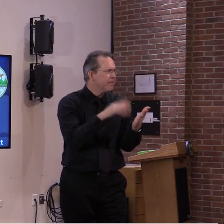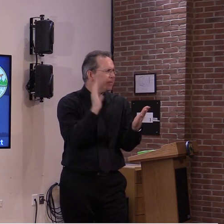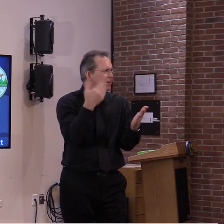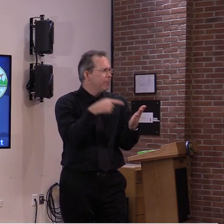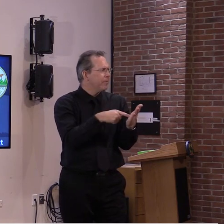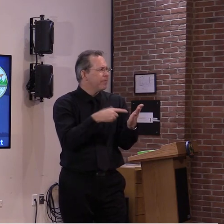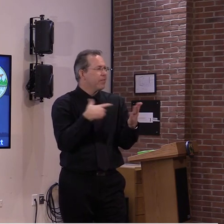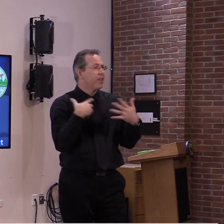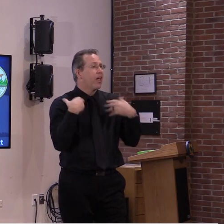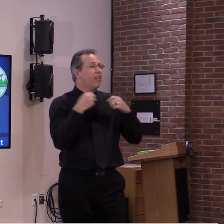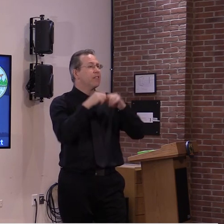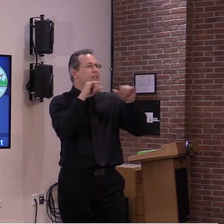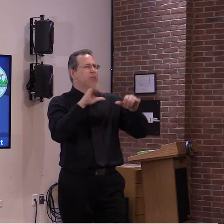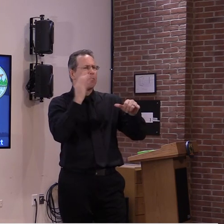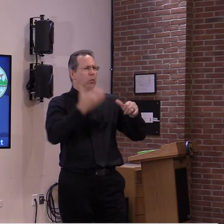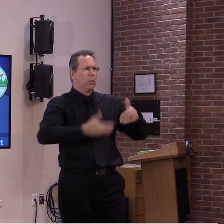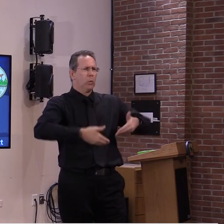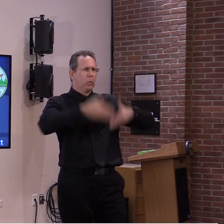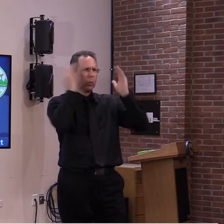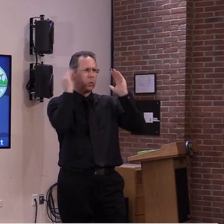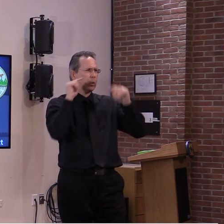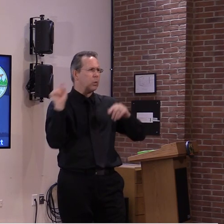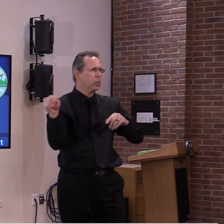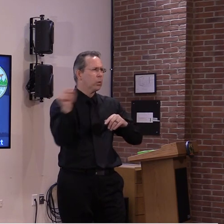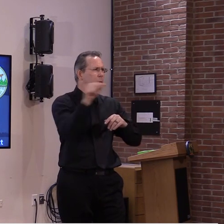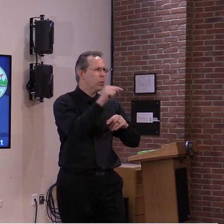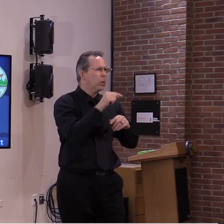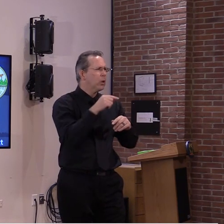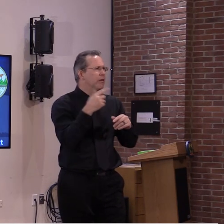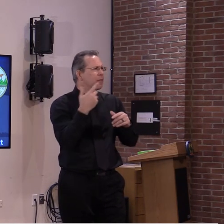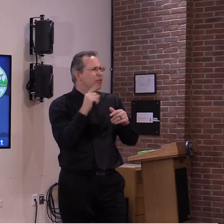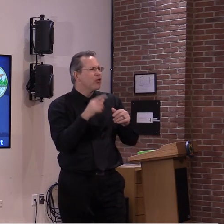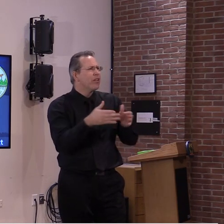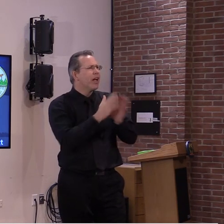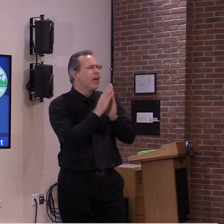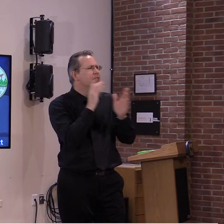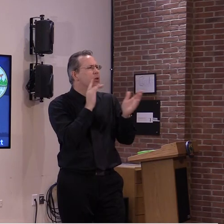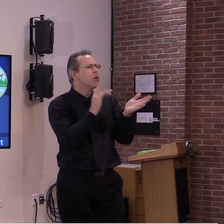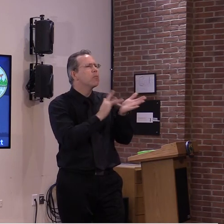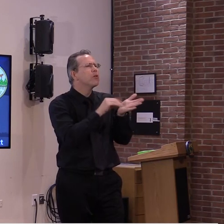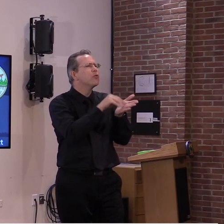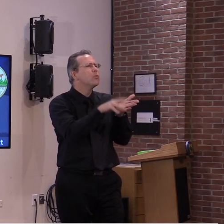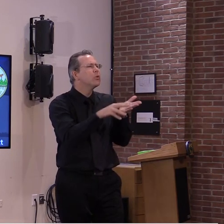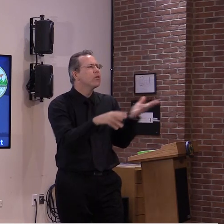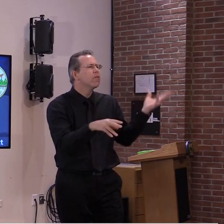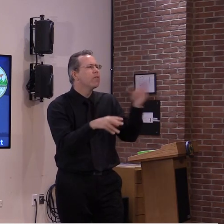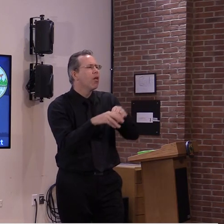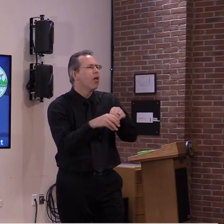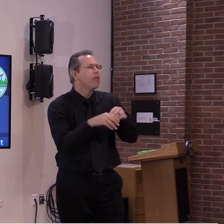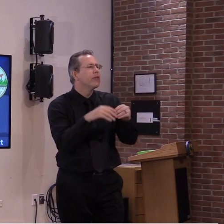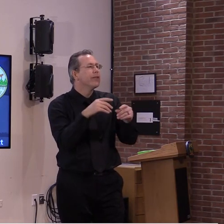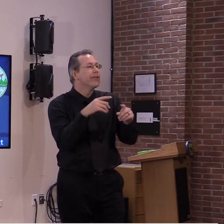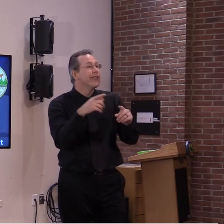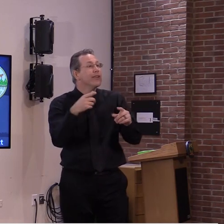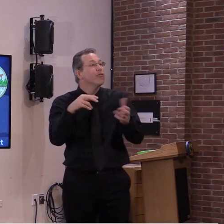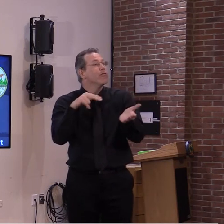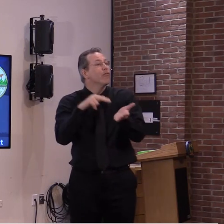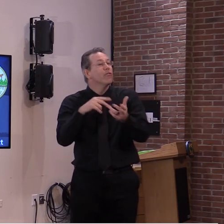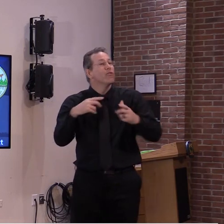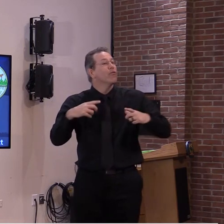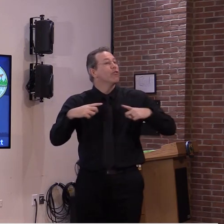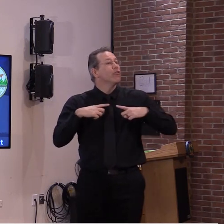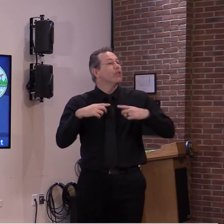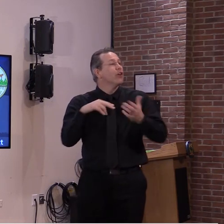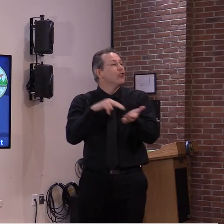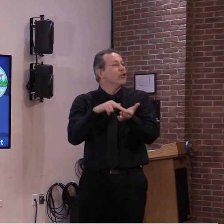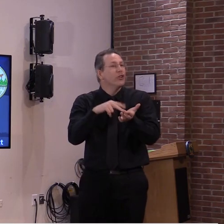help with vaccine distribution. Is that something Vermont has discussed? Yeah, we've considered a lot of different approaches, and we built